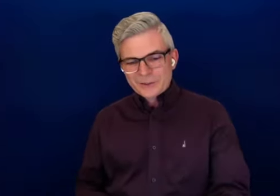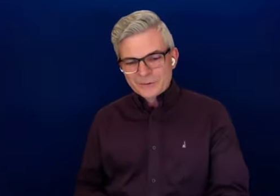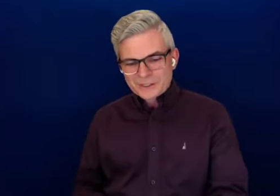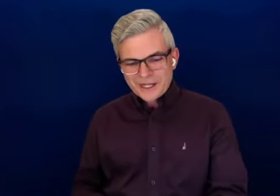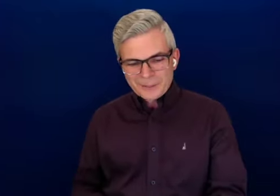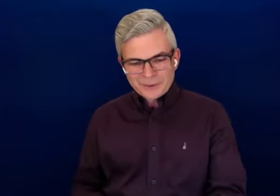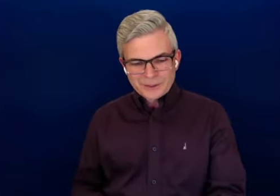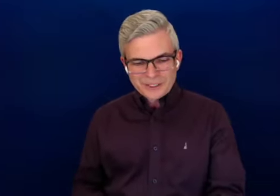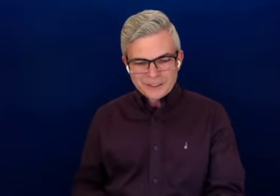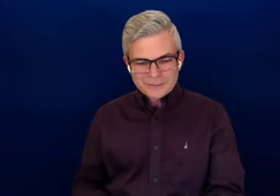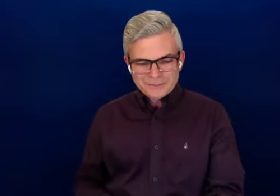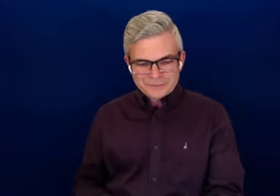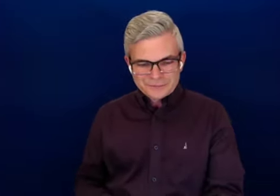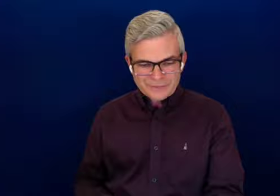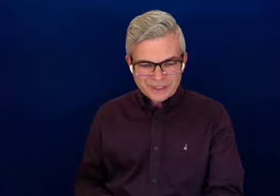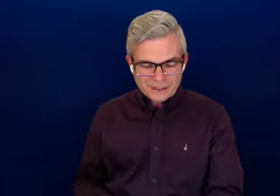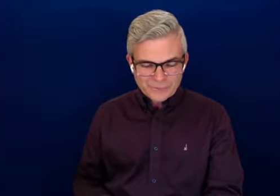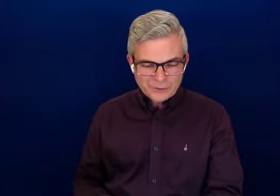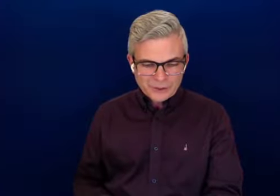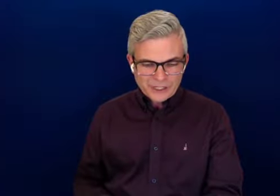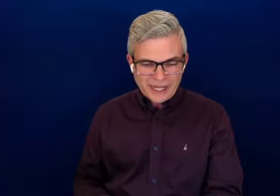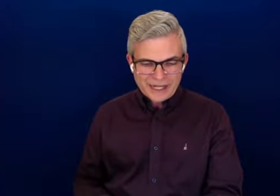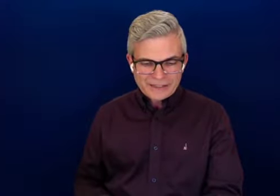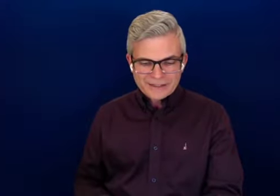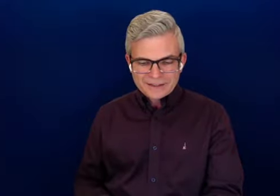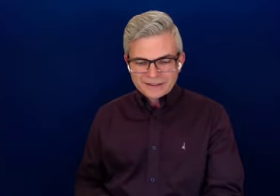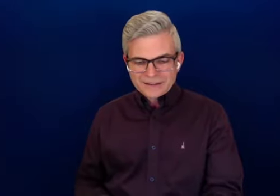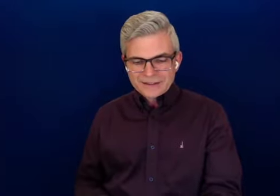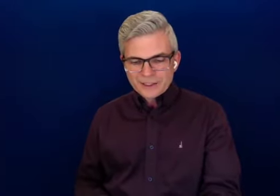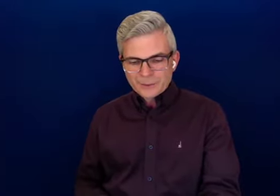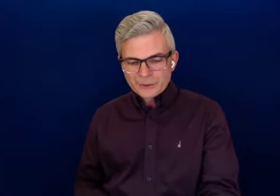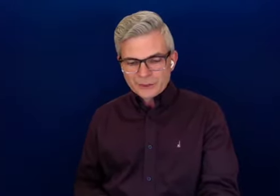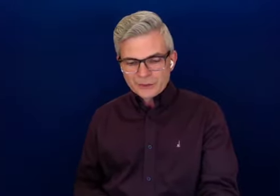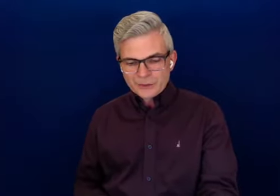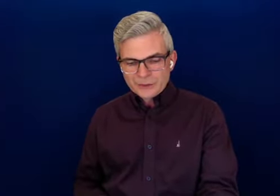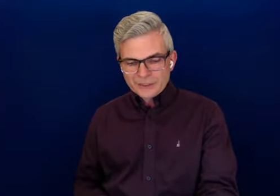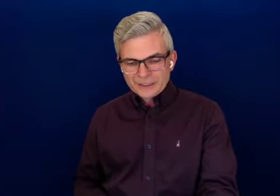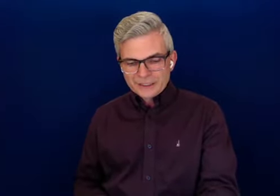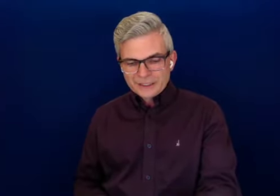for example, if you look at number two,